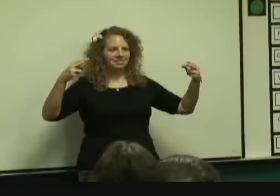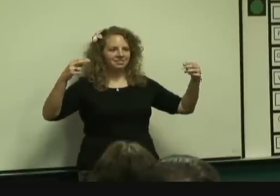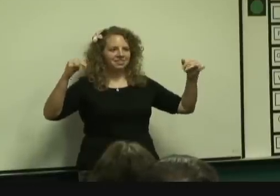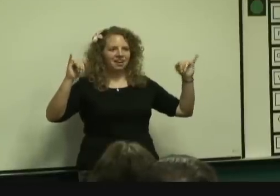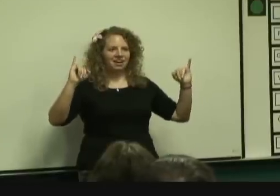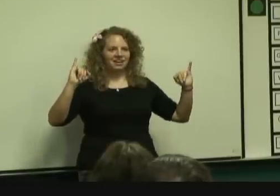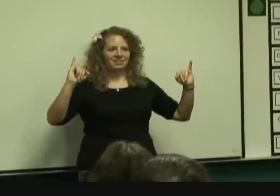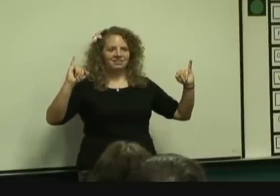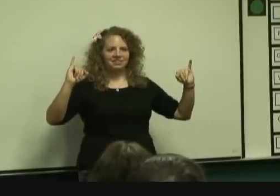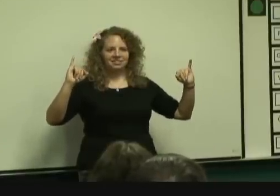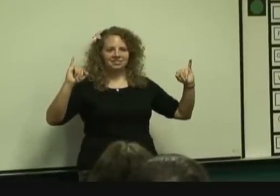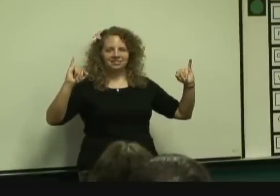I,